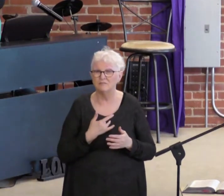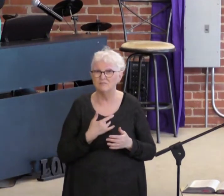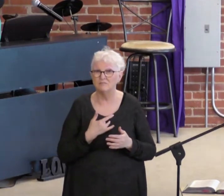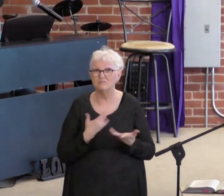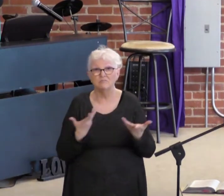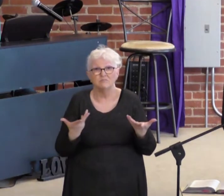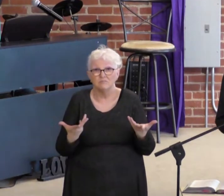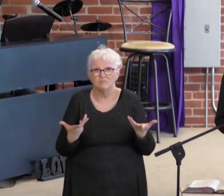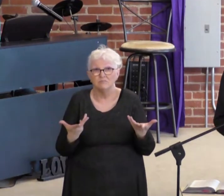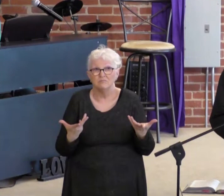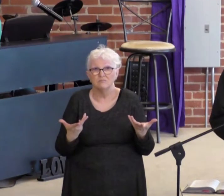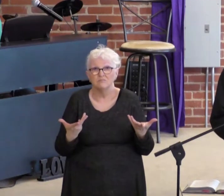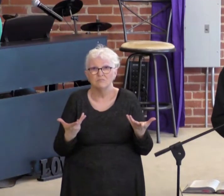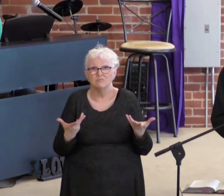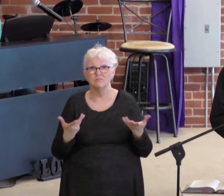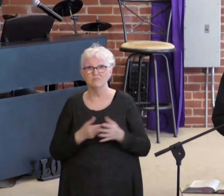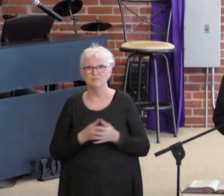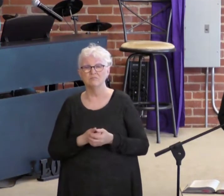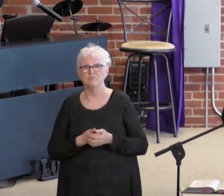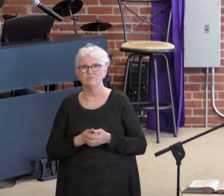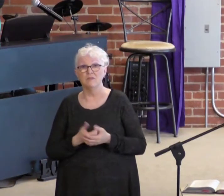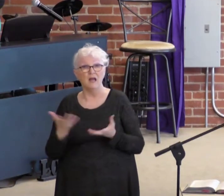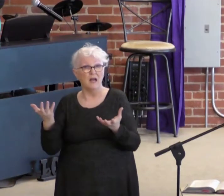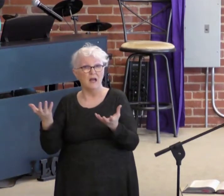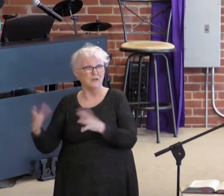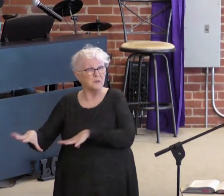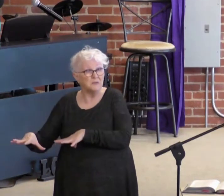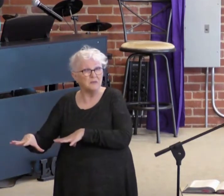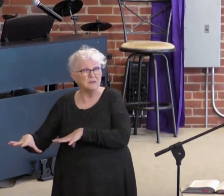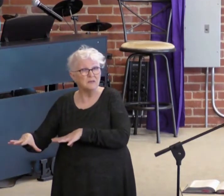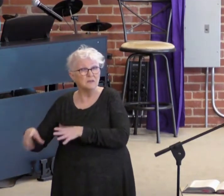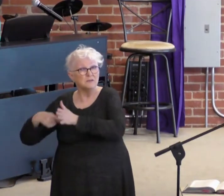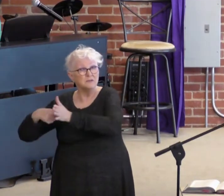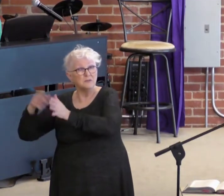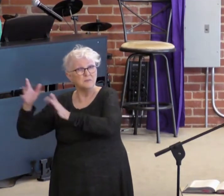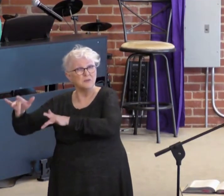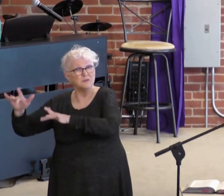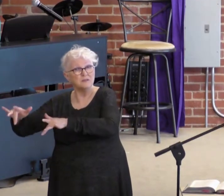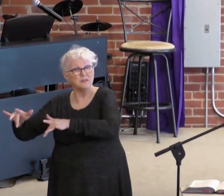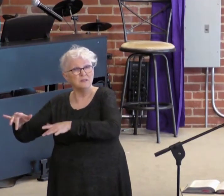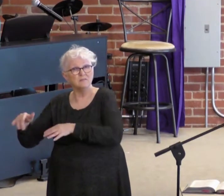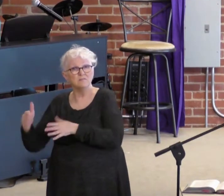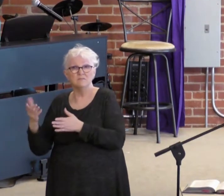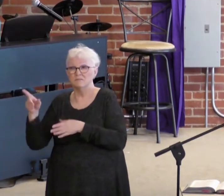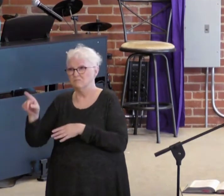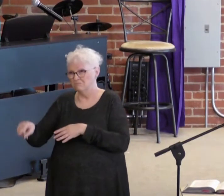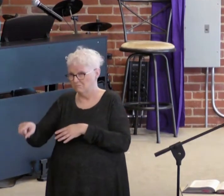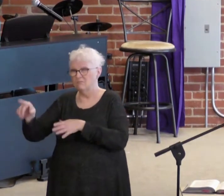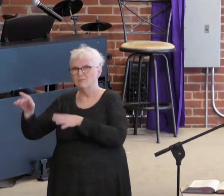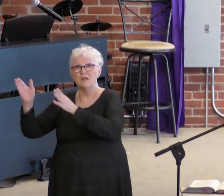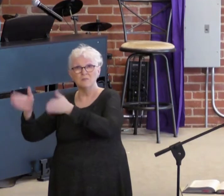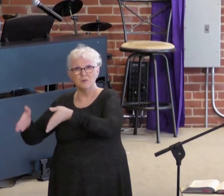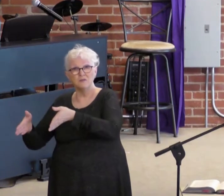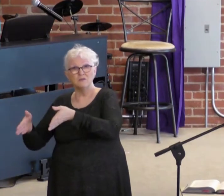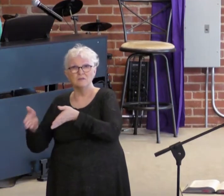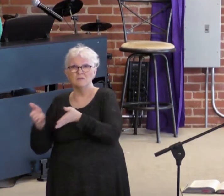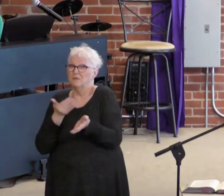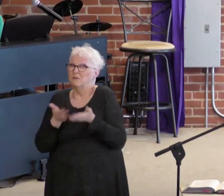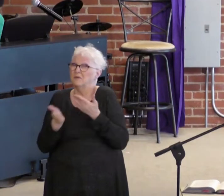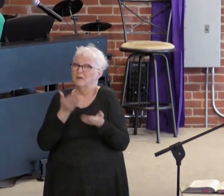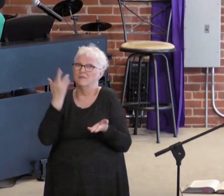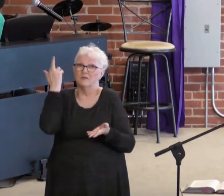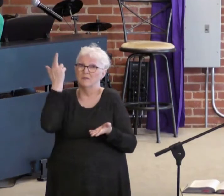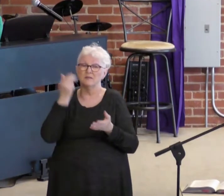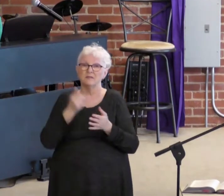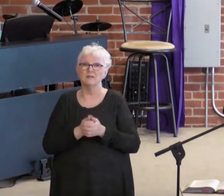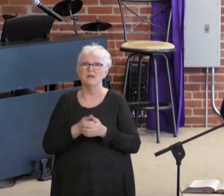give that much mercy to somebody for whatever reason. And then I realize